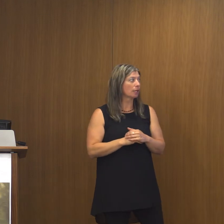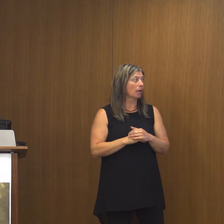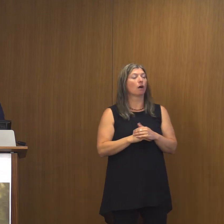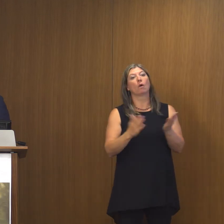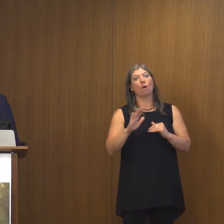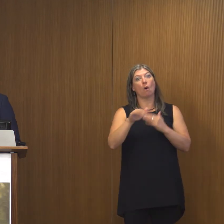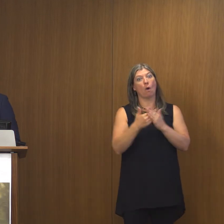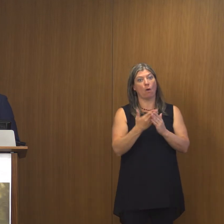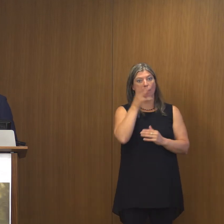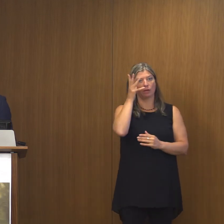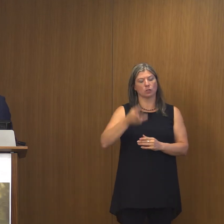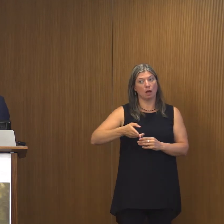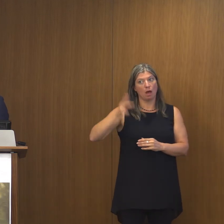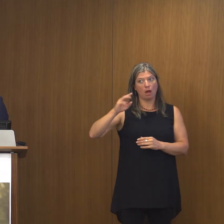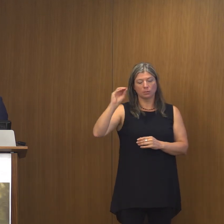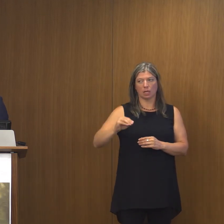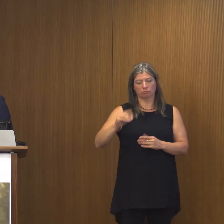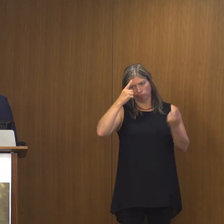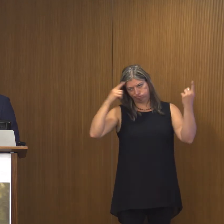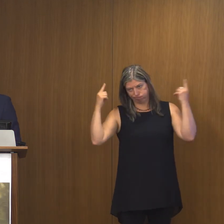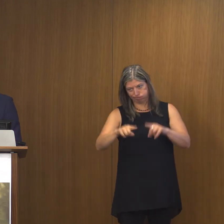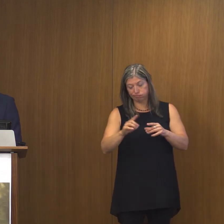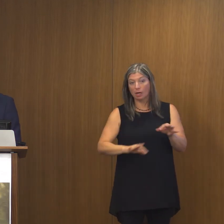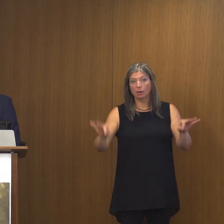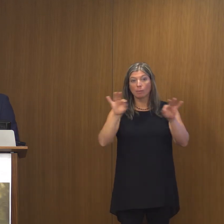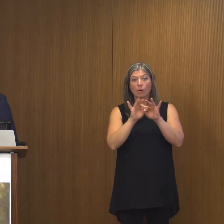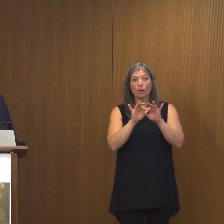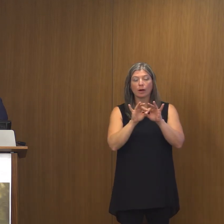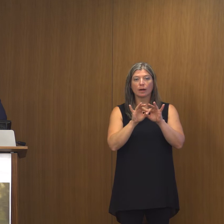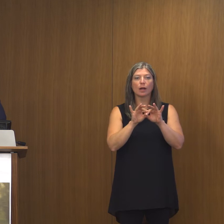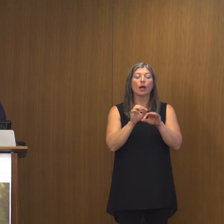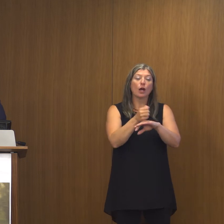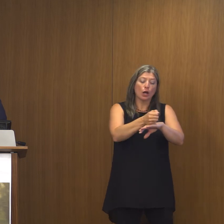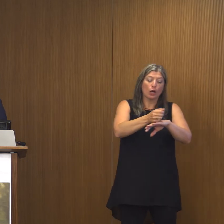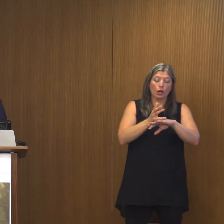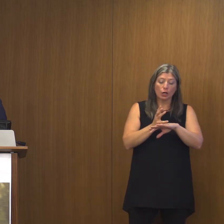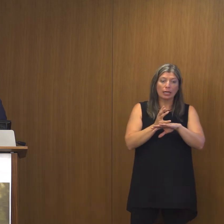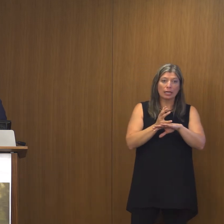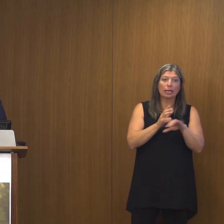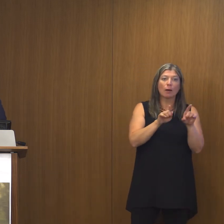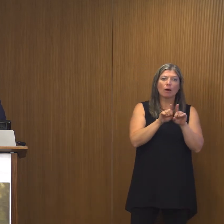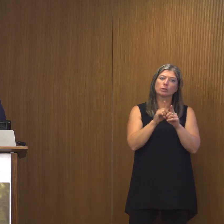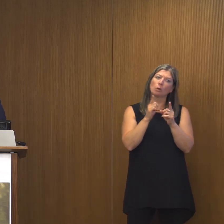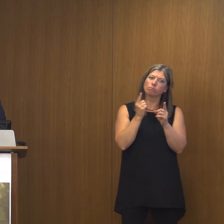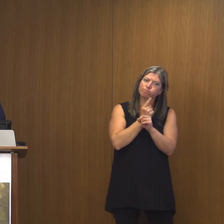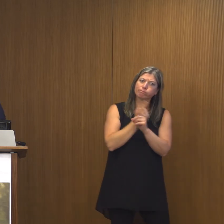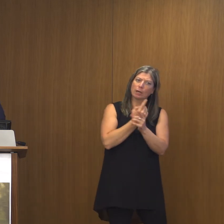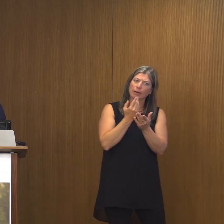ranked by all parents, by all the parents who thought this was important, was providing early and cost-effective community-based interventions,